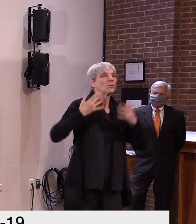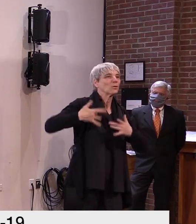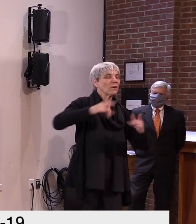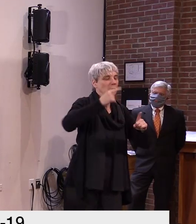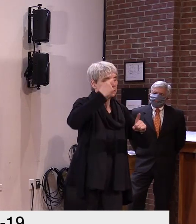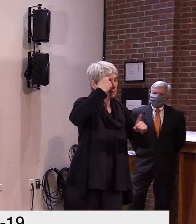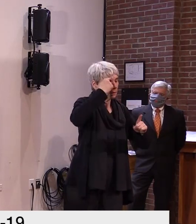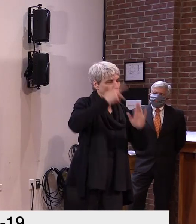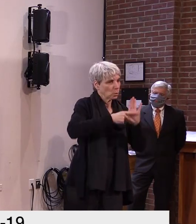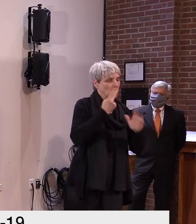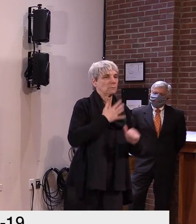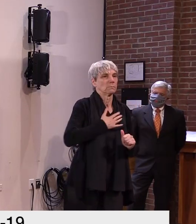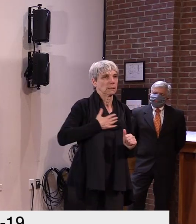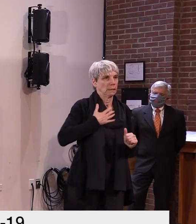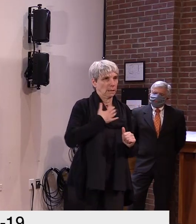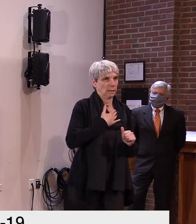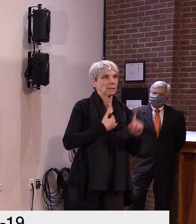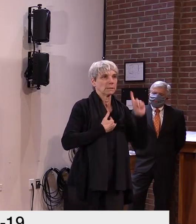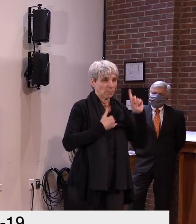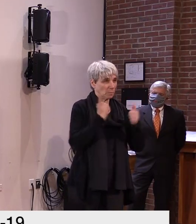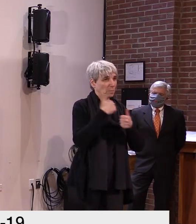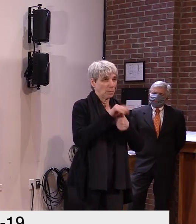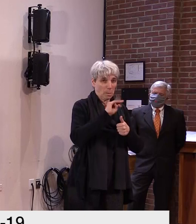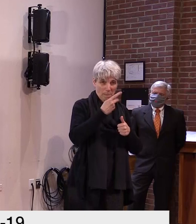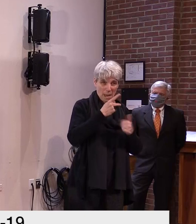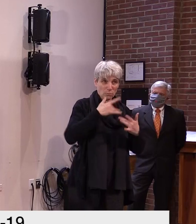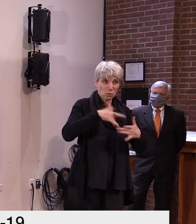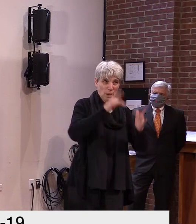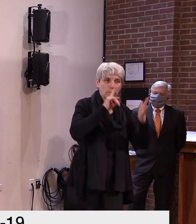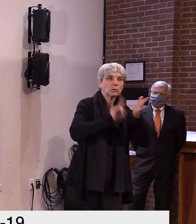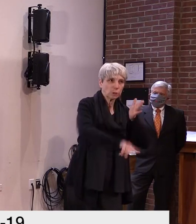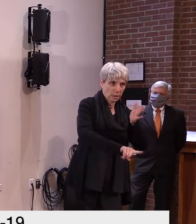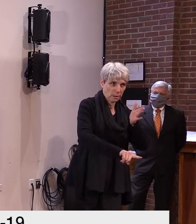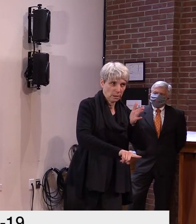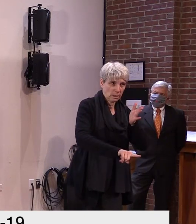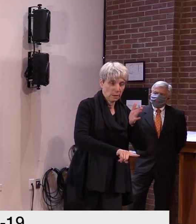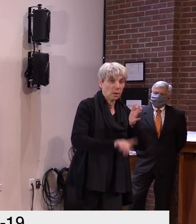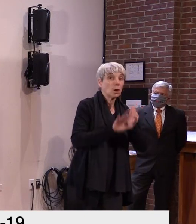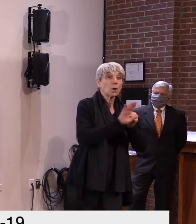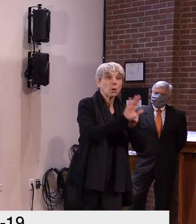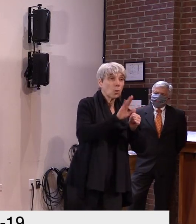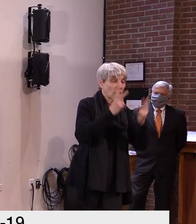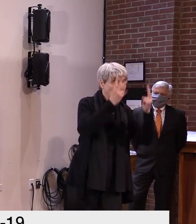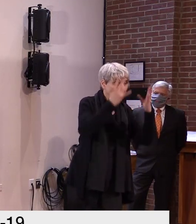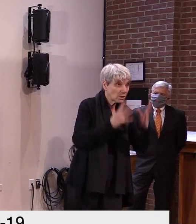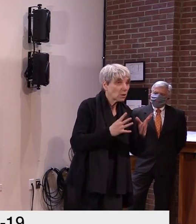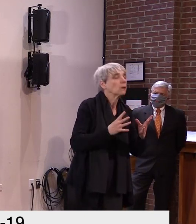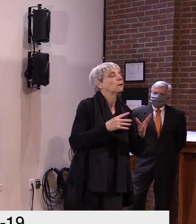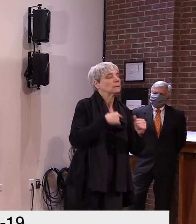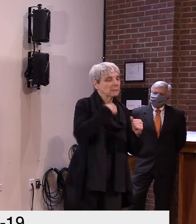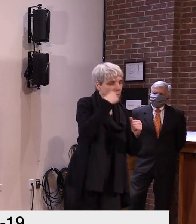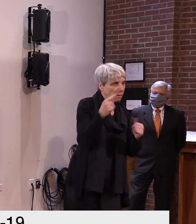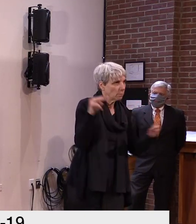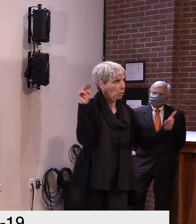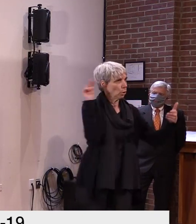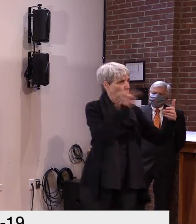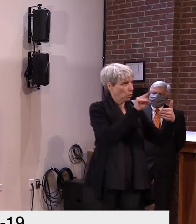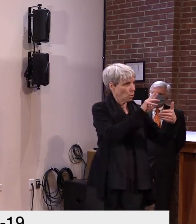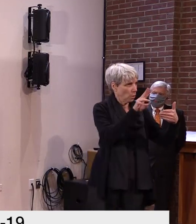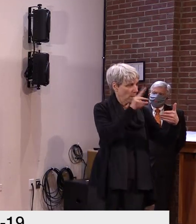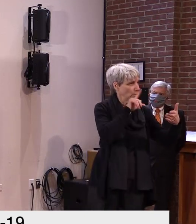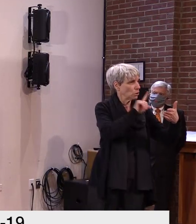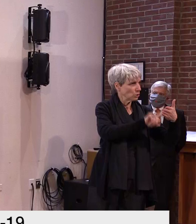and check the travel map. If you have visitors, make sure they check it too. Unfortunately, as we just